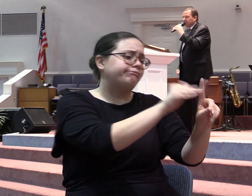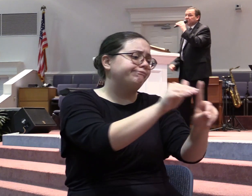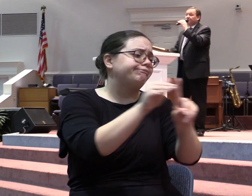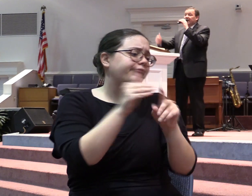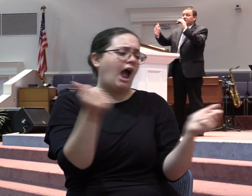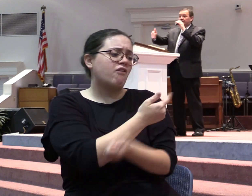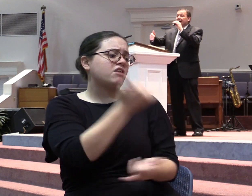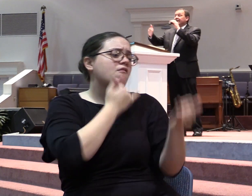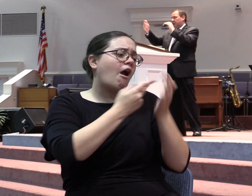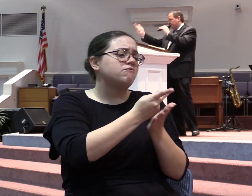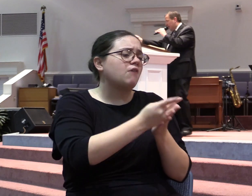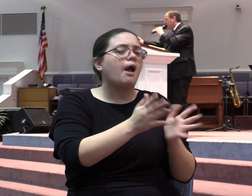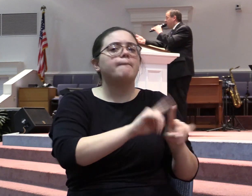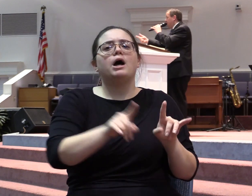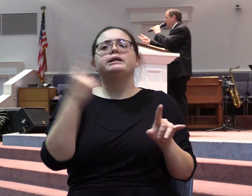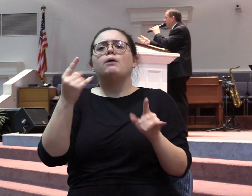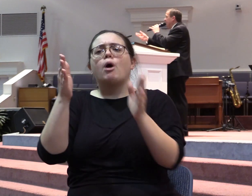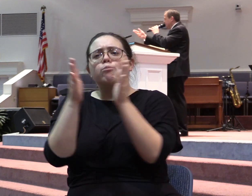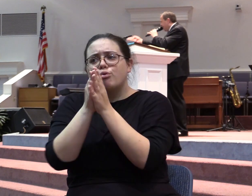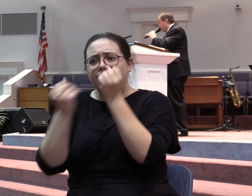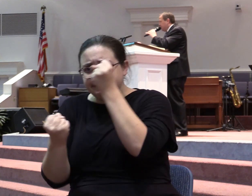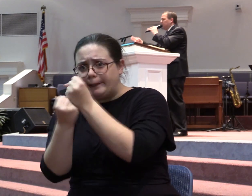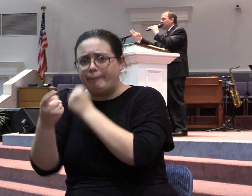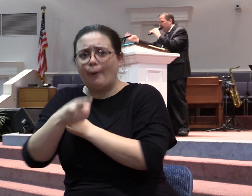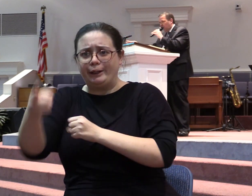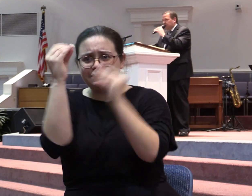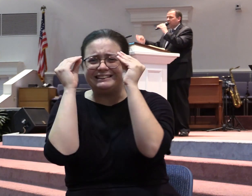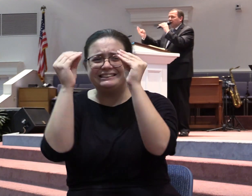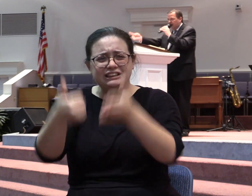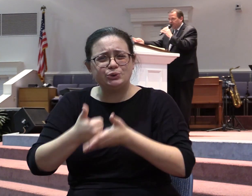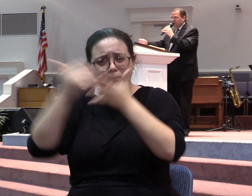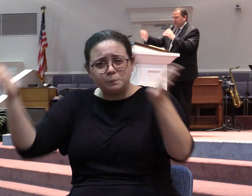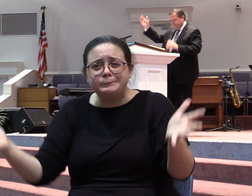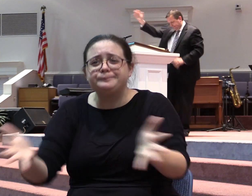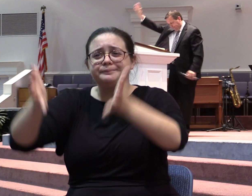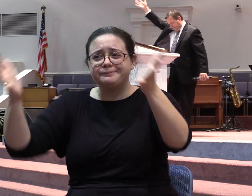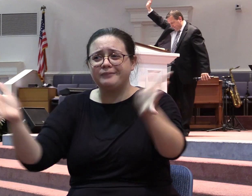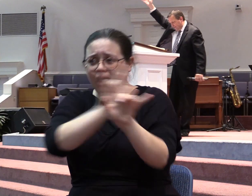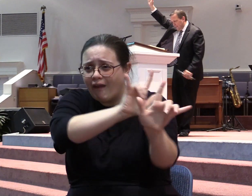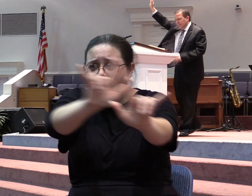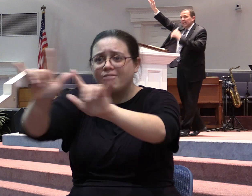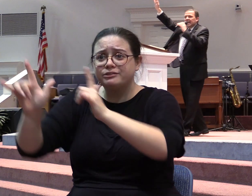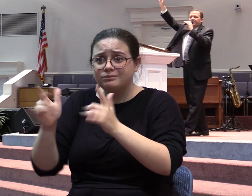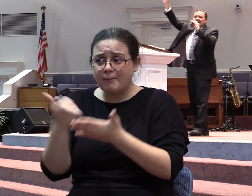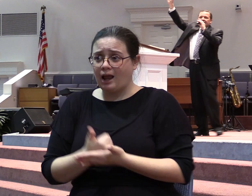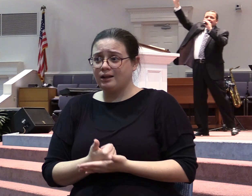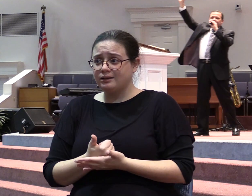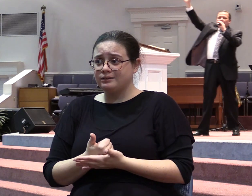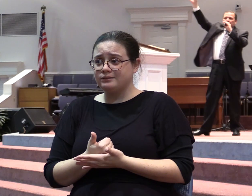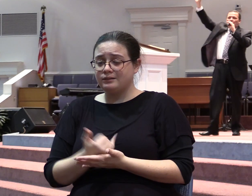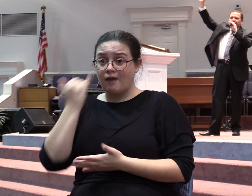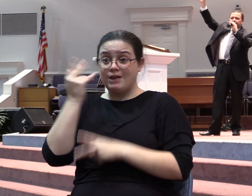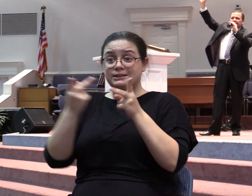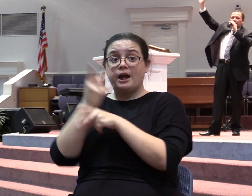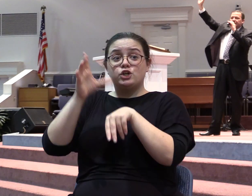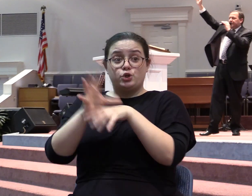you need, but you found somebody that would pray with you and teach you and help you and love you? If that's the kind of church